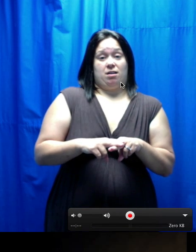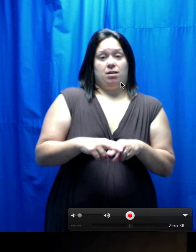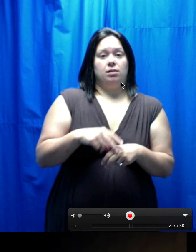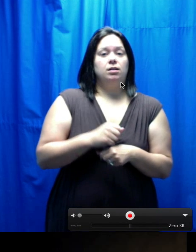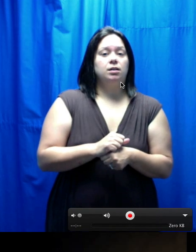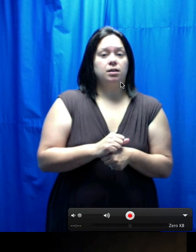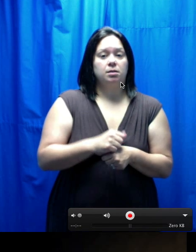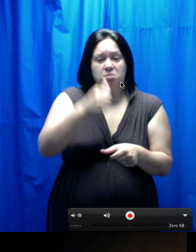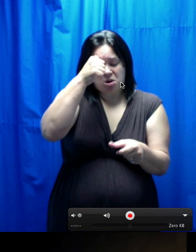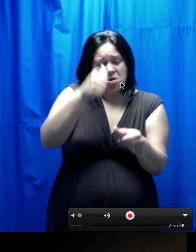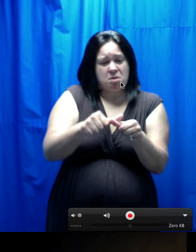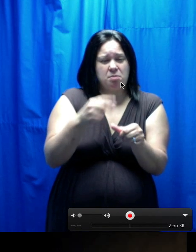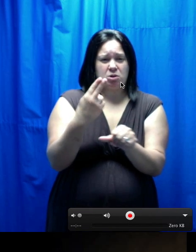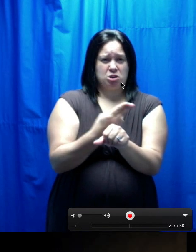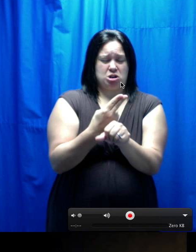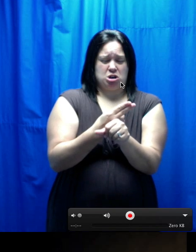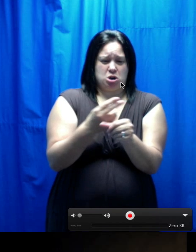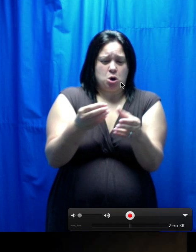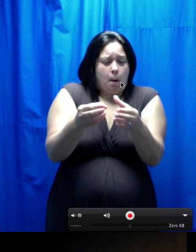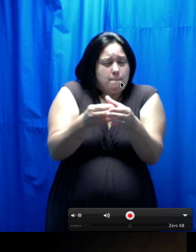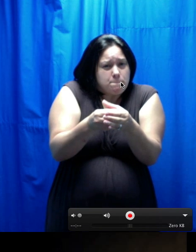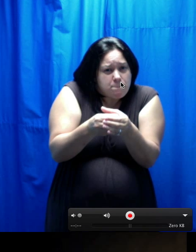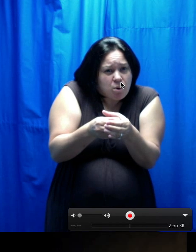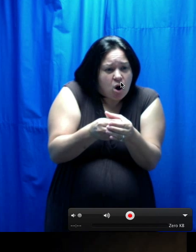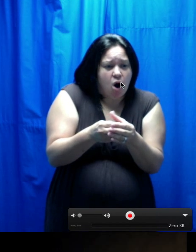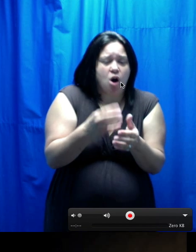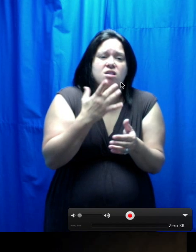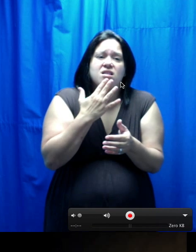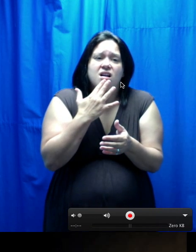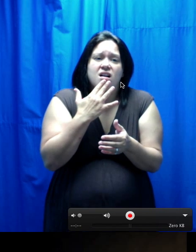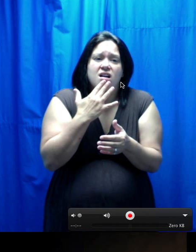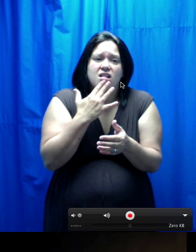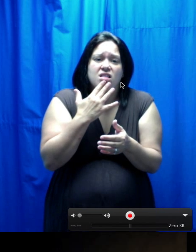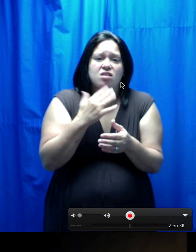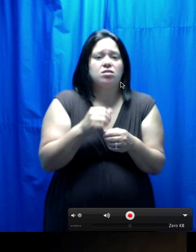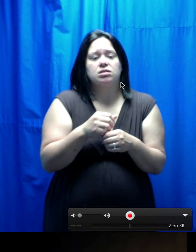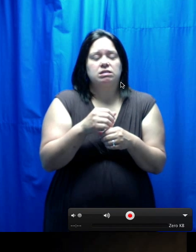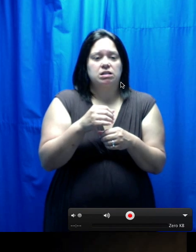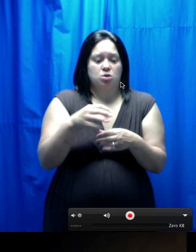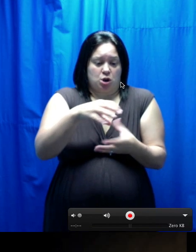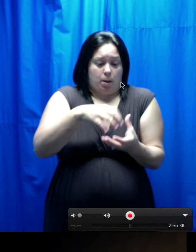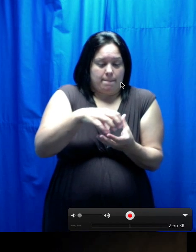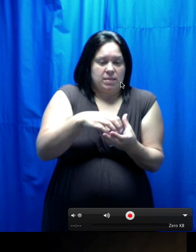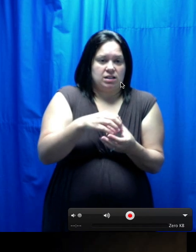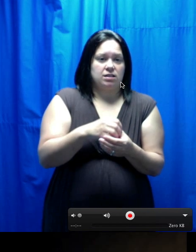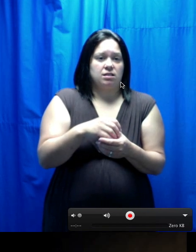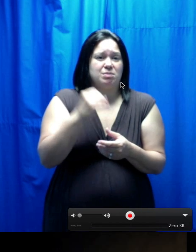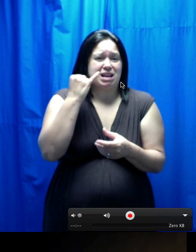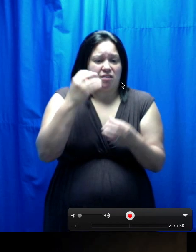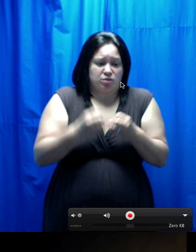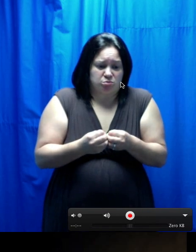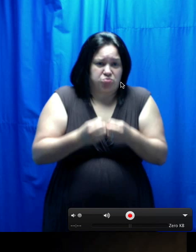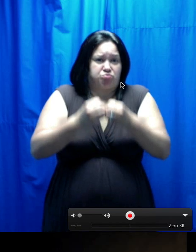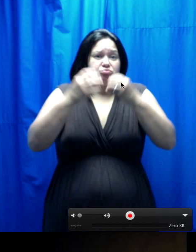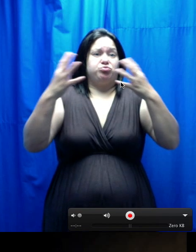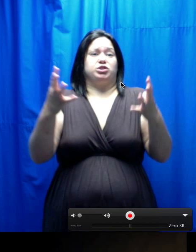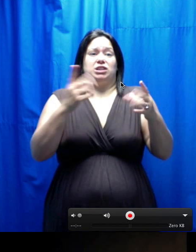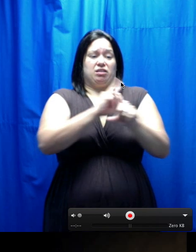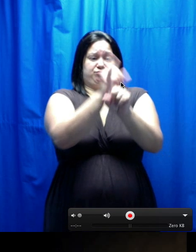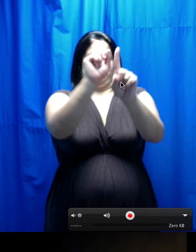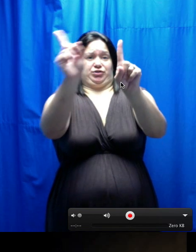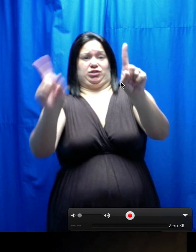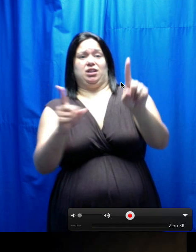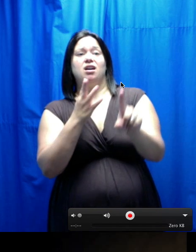sure to use small amounts when mixing, because putting too many colors together will just result into brown or dark gray, and you might just end